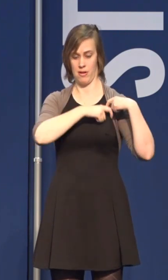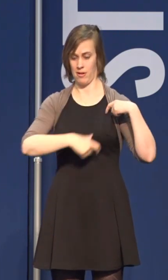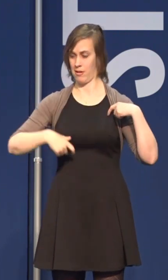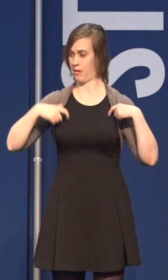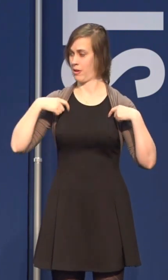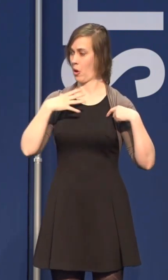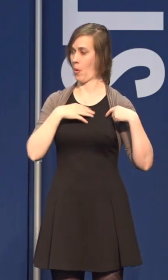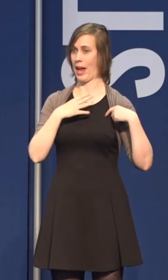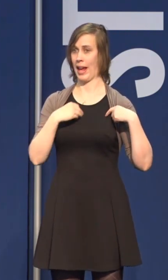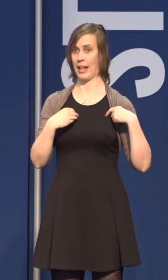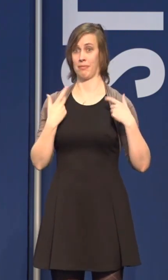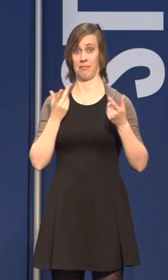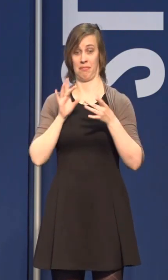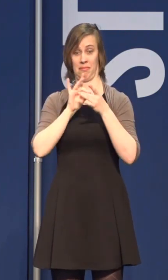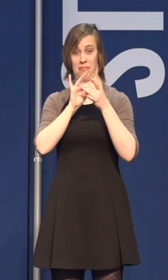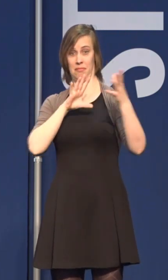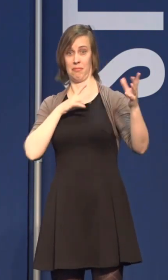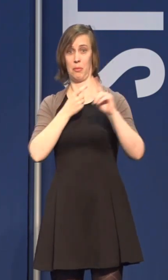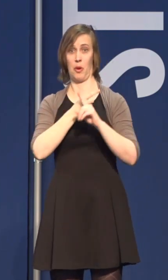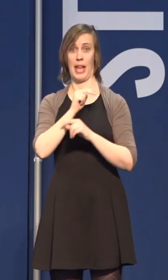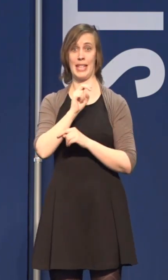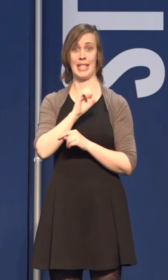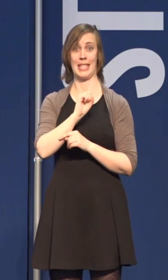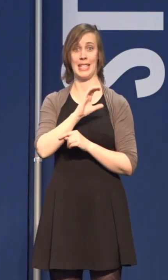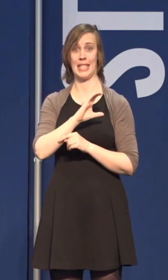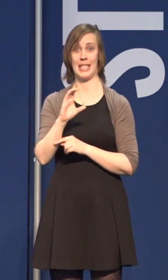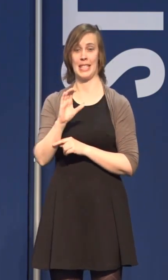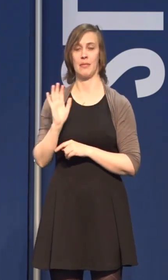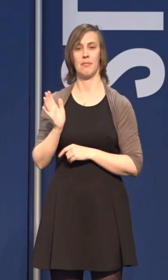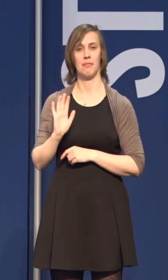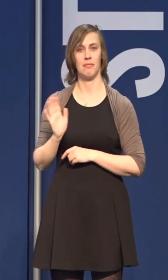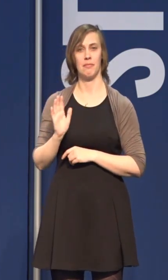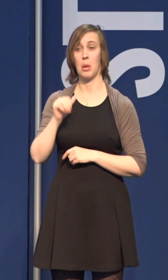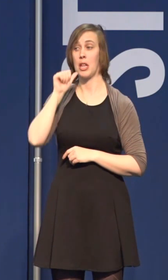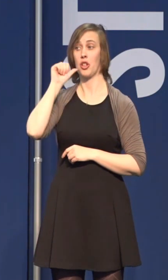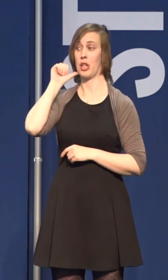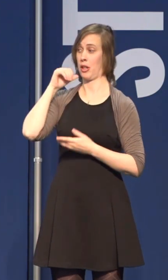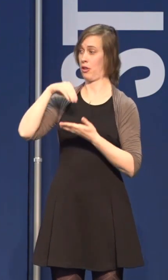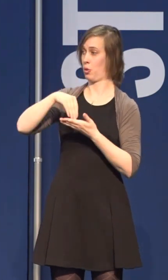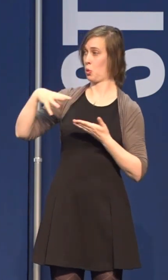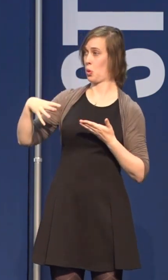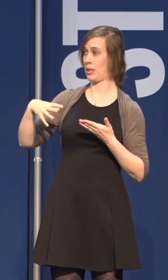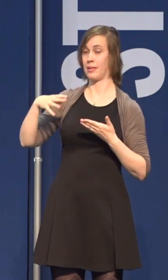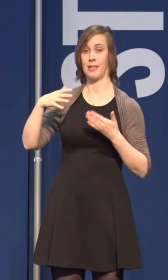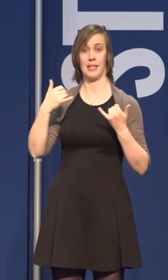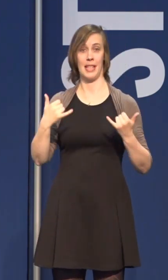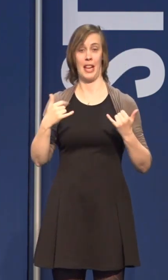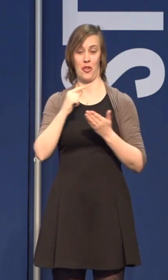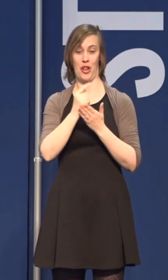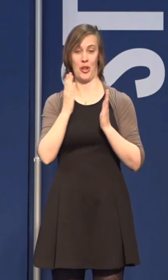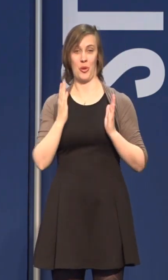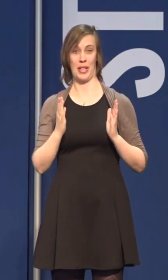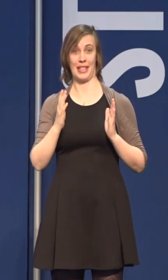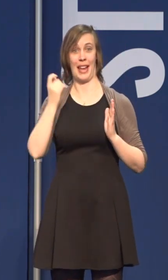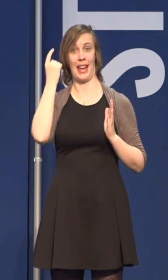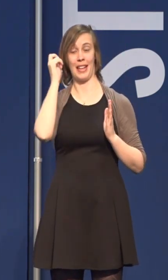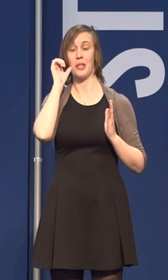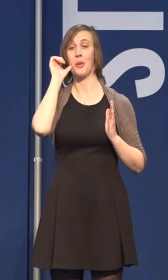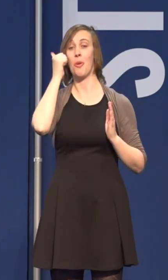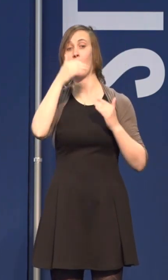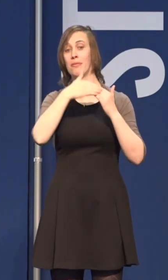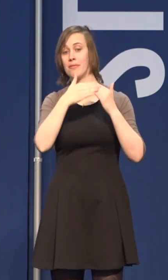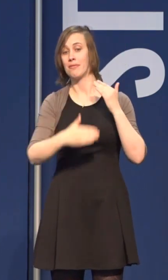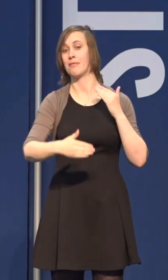end. Yesterday you were students, today you're graduates, but tomorrow and forevermore, you're